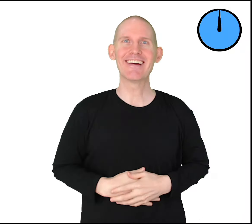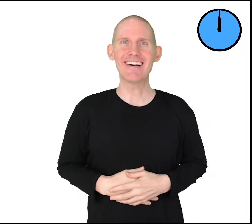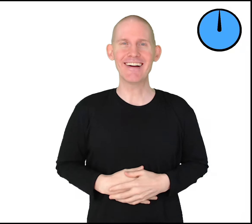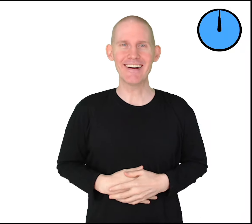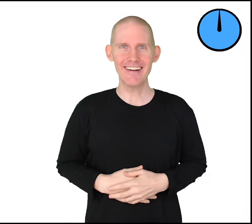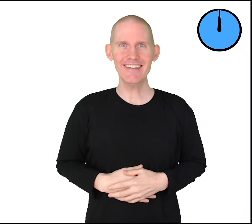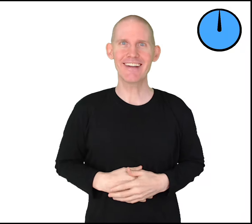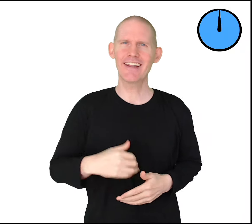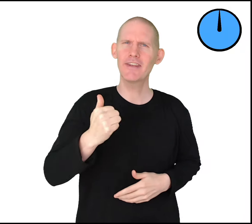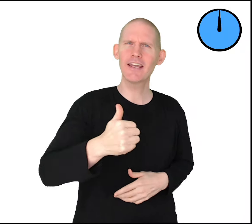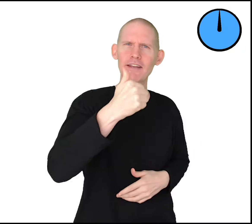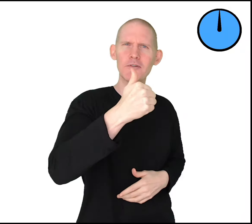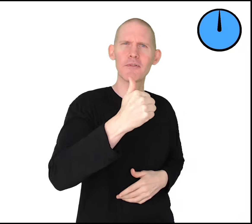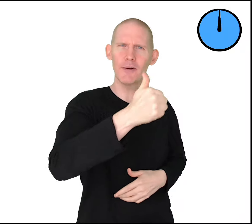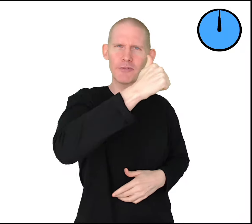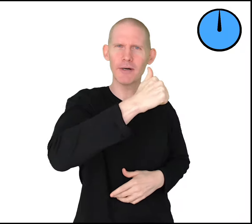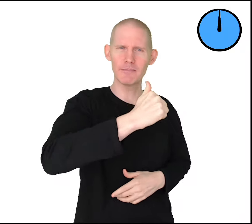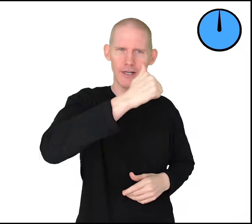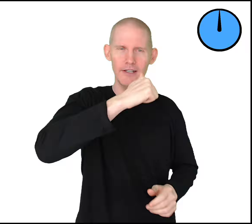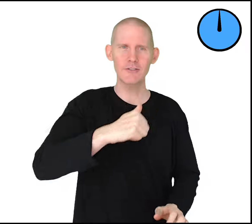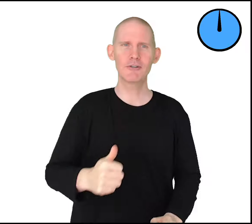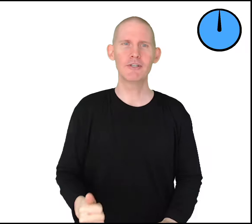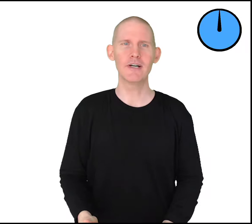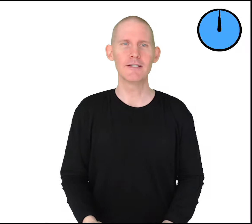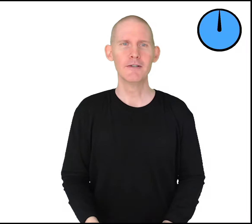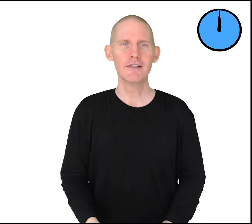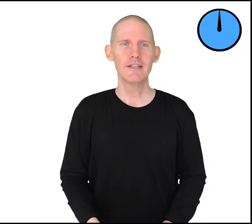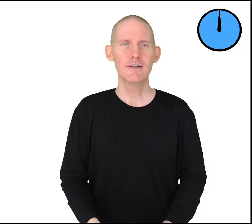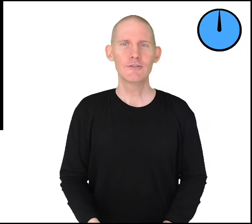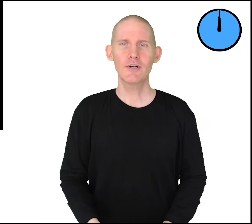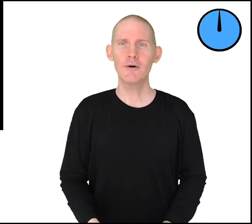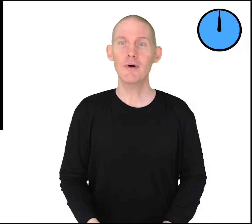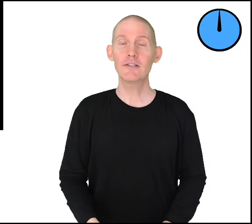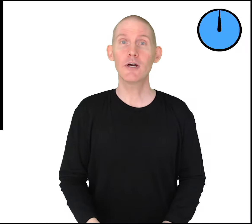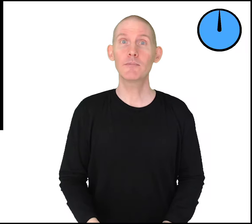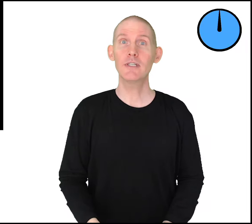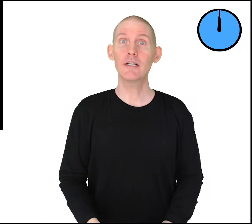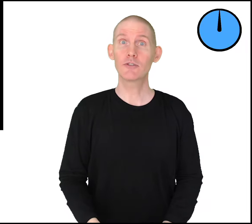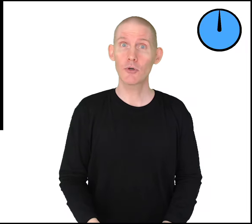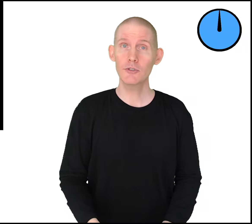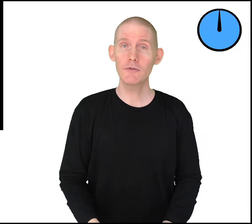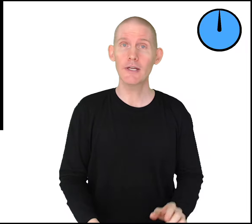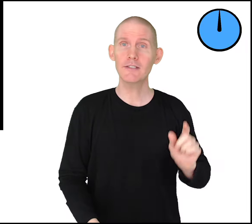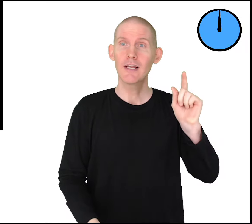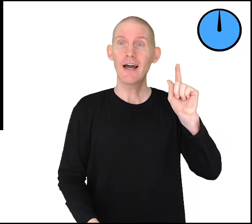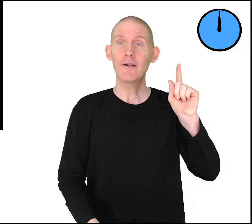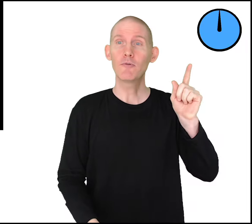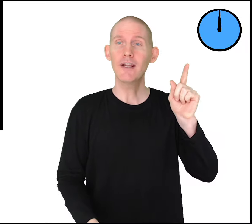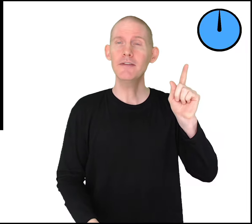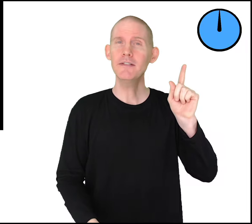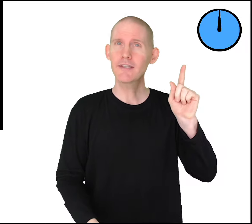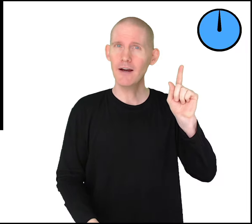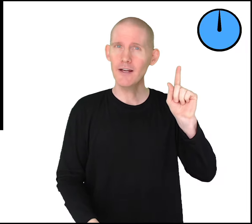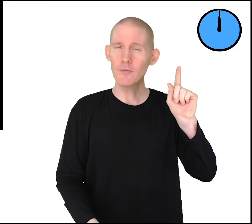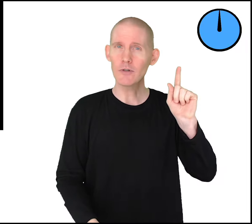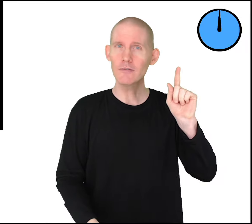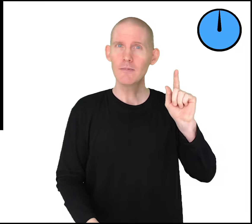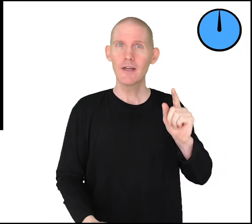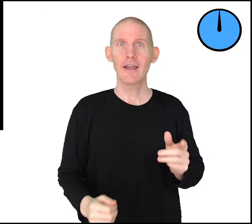And I think I gave you a thumbs up. You can do it. So I jumped in, I showed you this, I ran the timer, and at